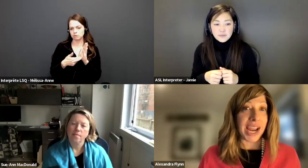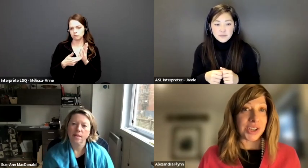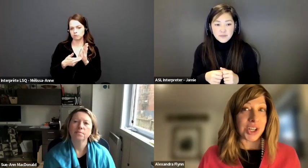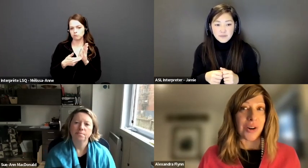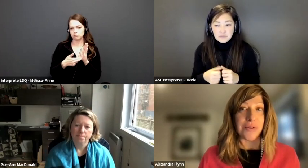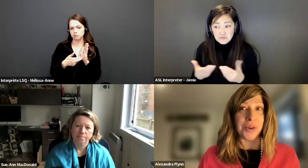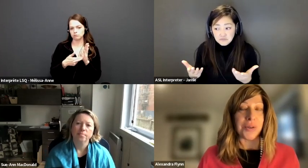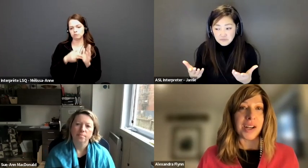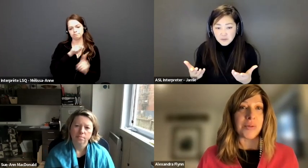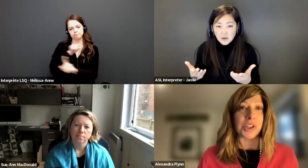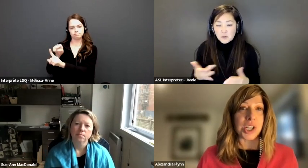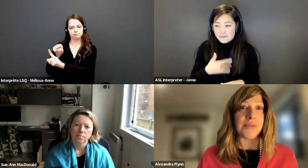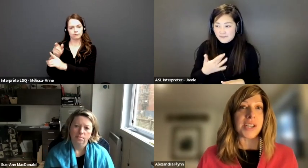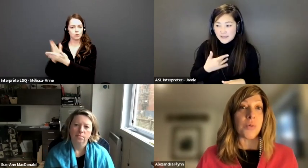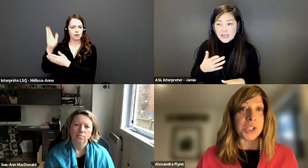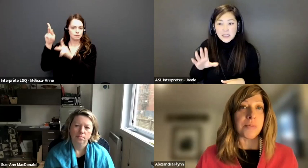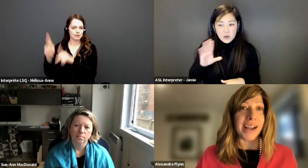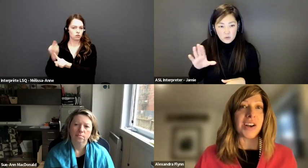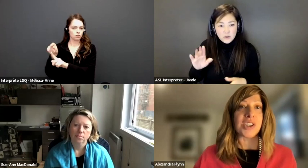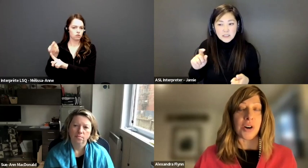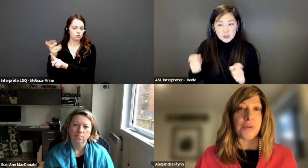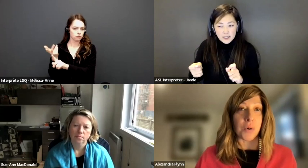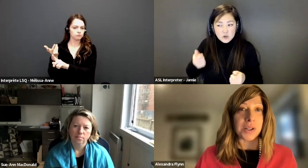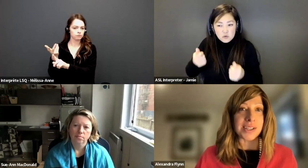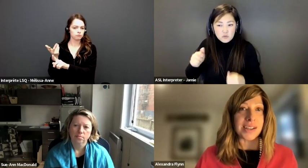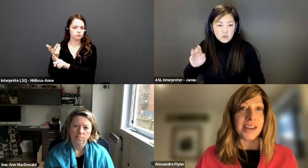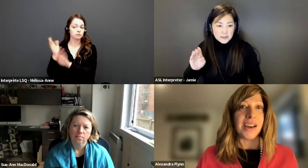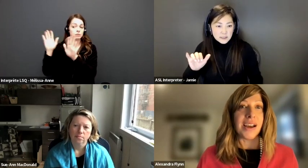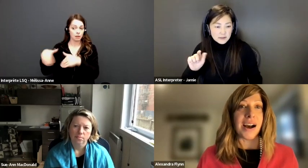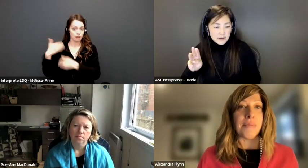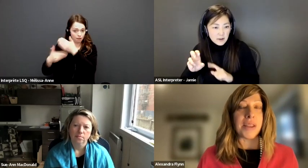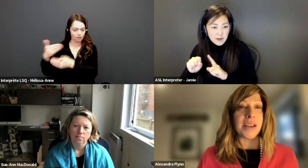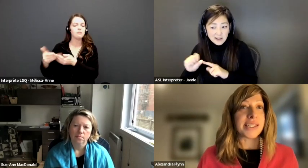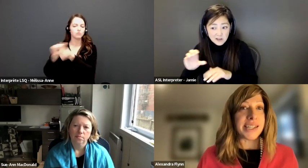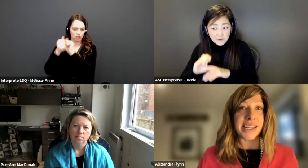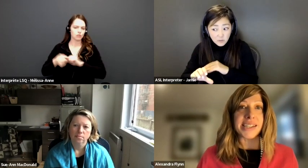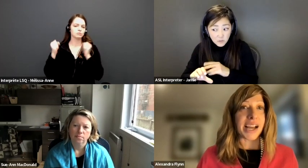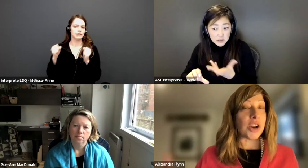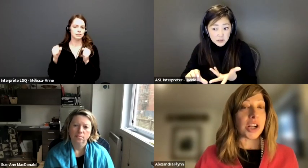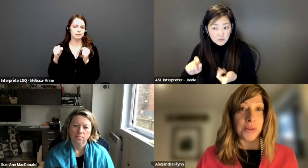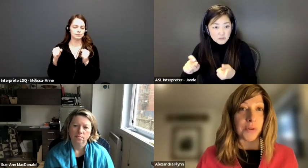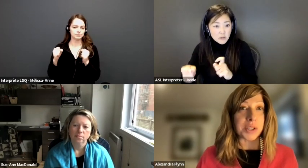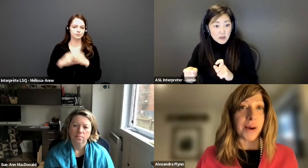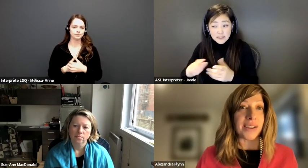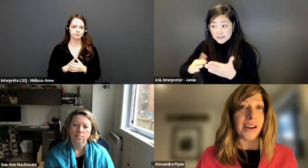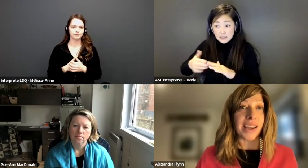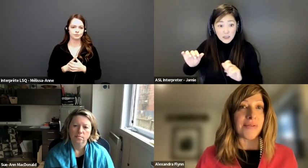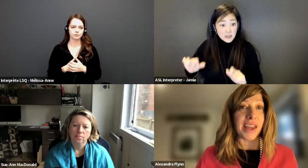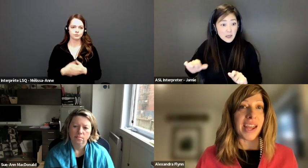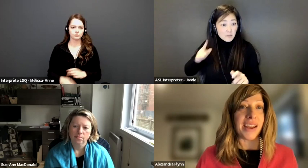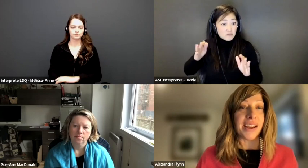will change in our view, that it will shift which bylaws are enforced. Cities can decide not to enforce a